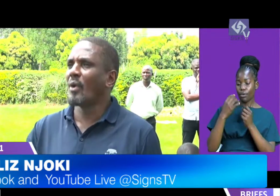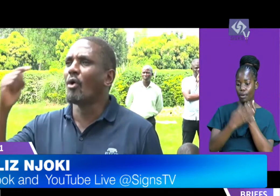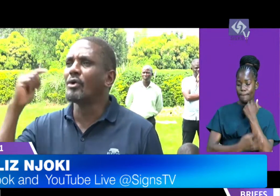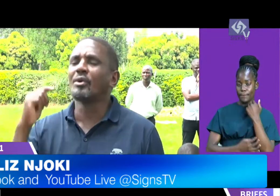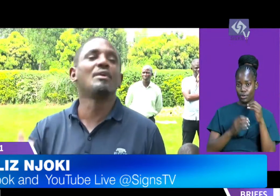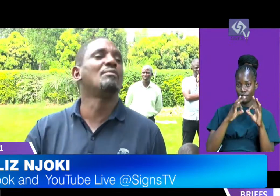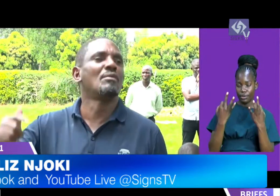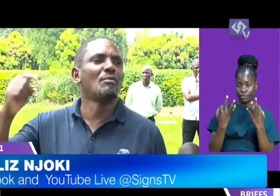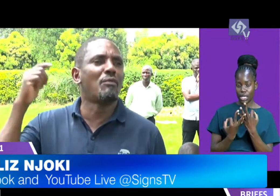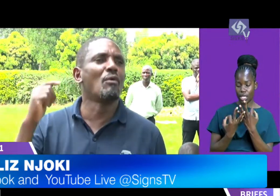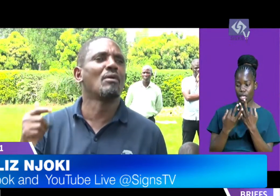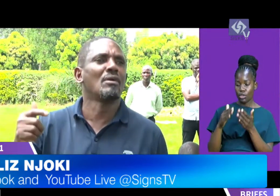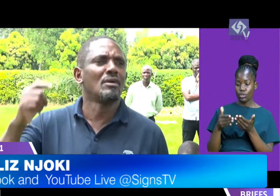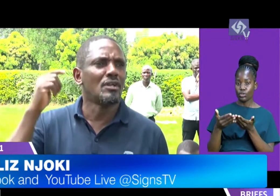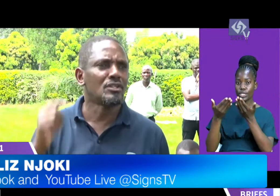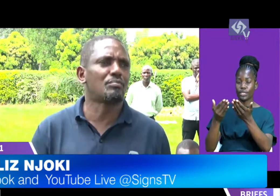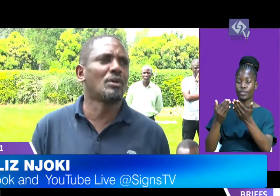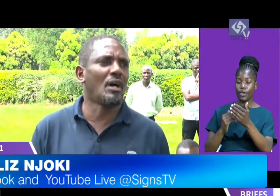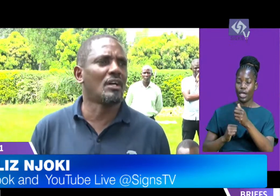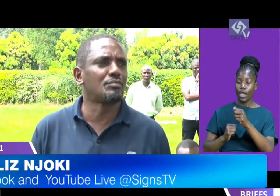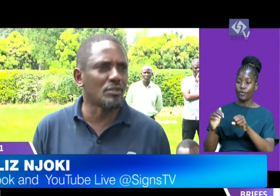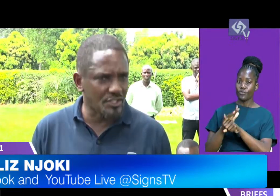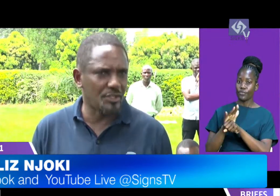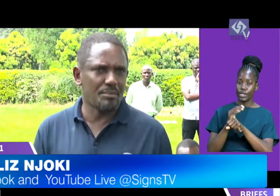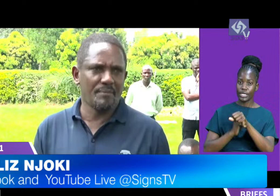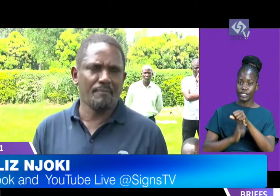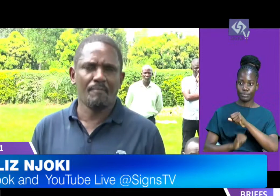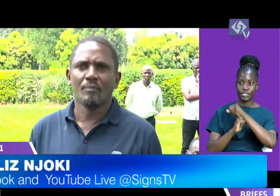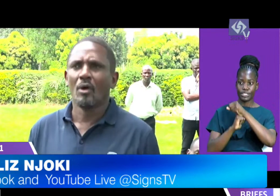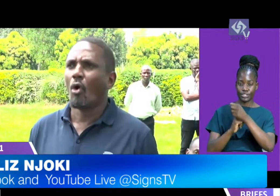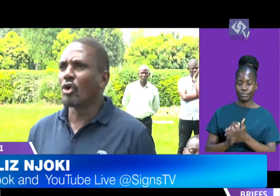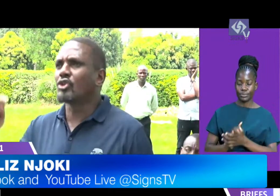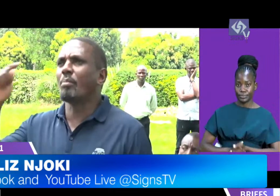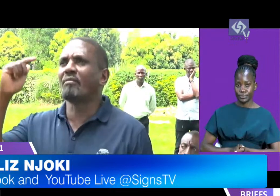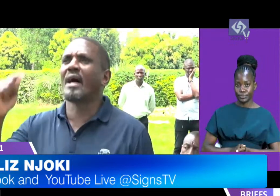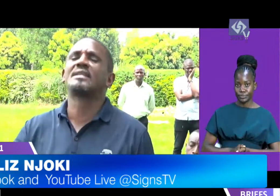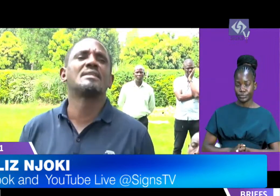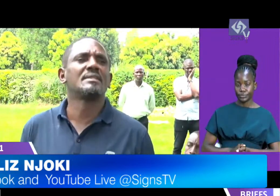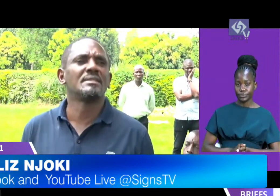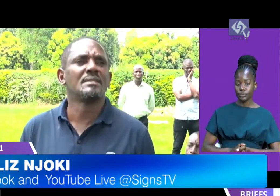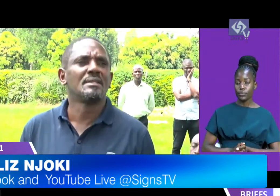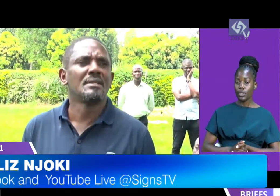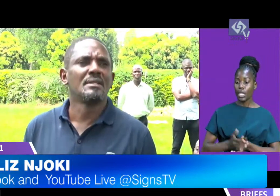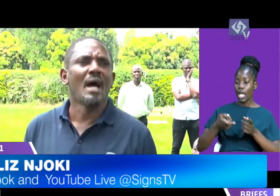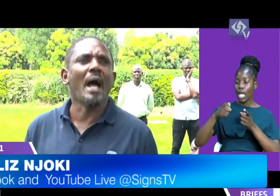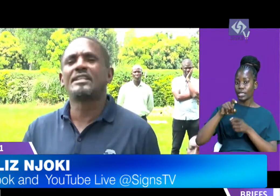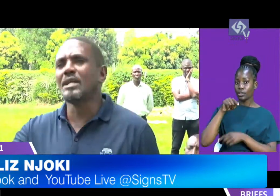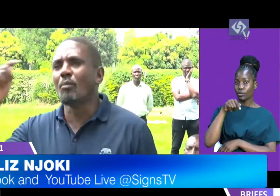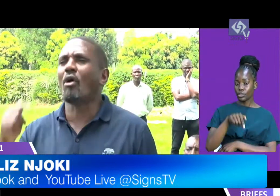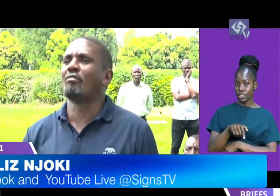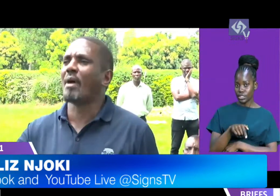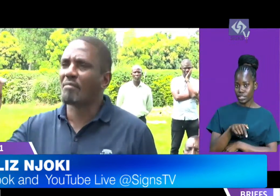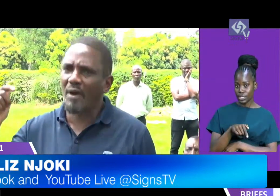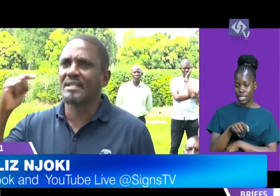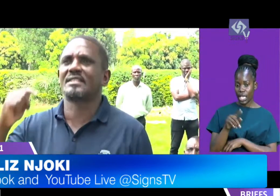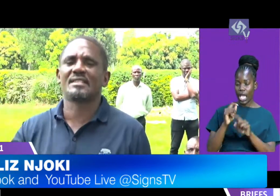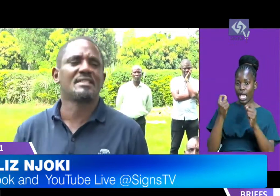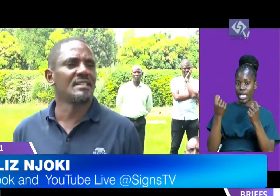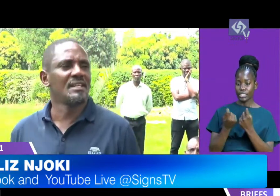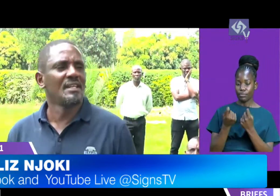are going to give full sponsorship. On top of that, a team of my friends